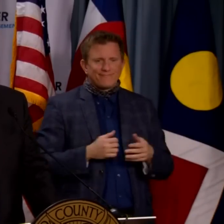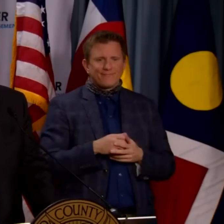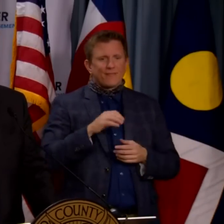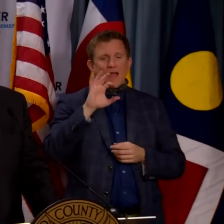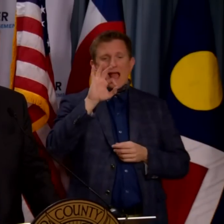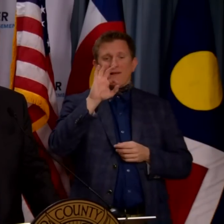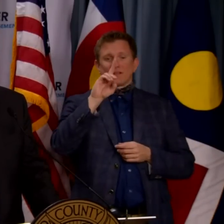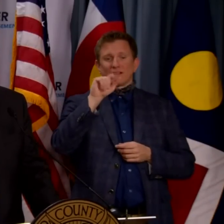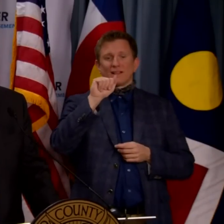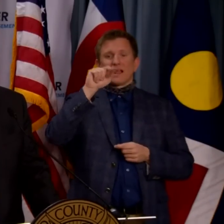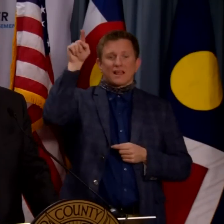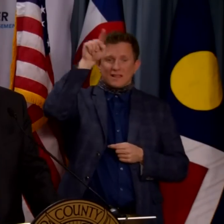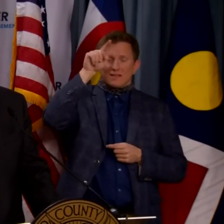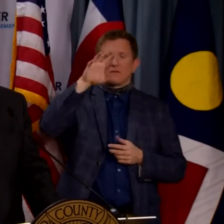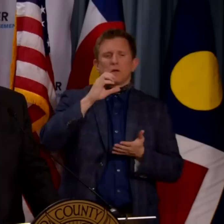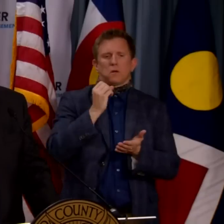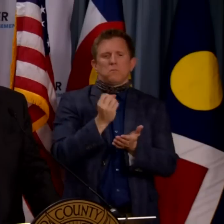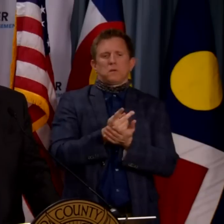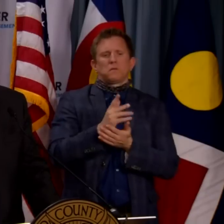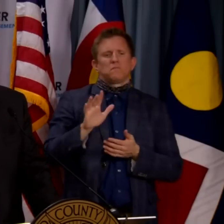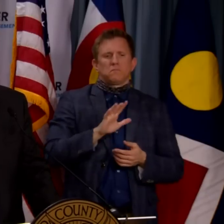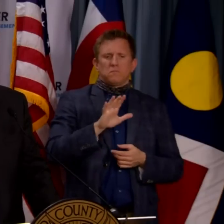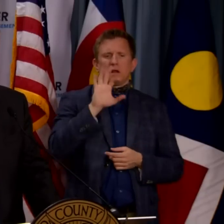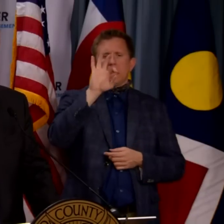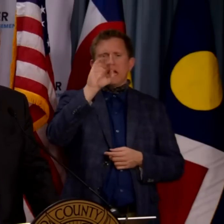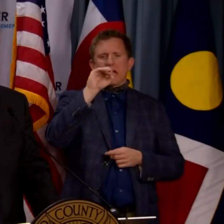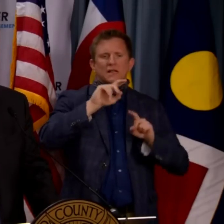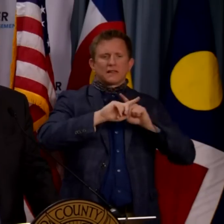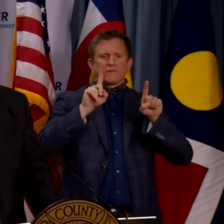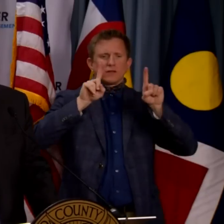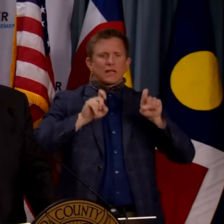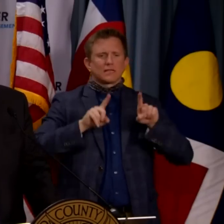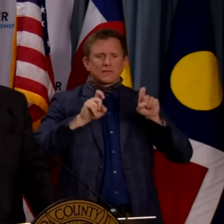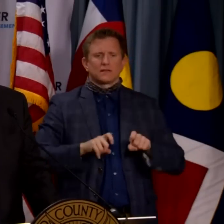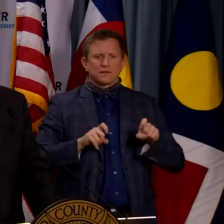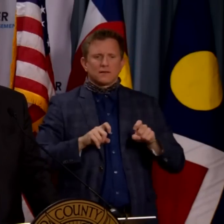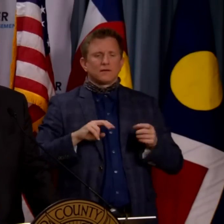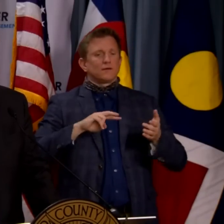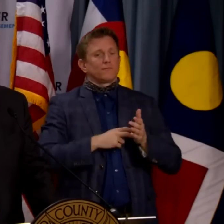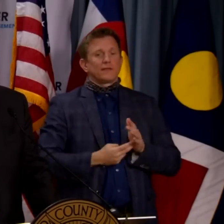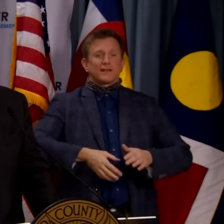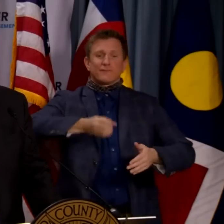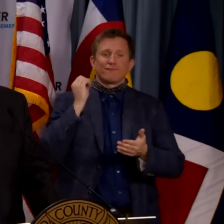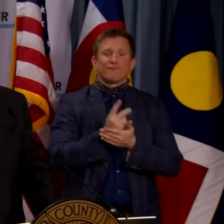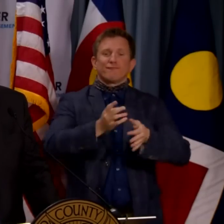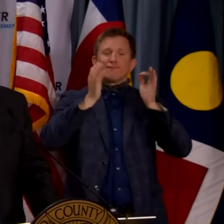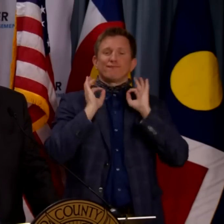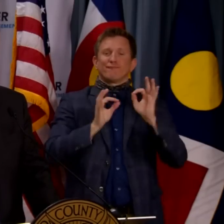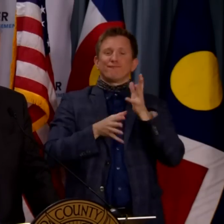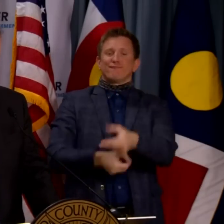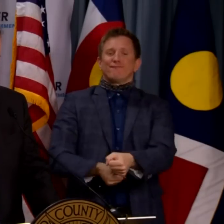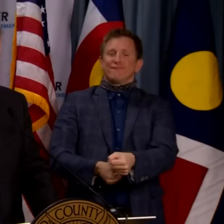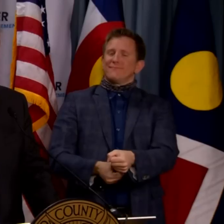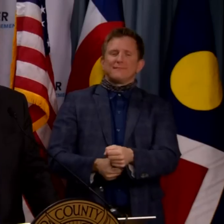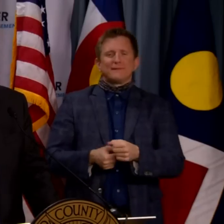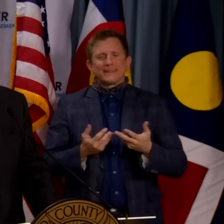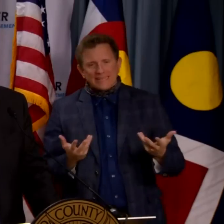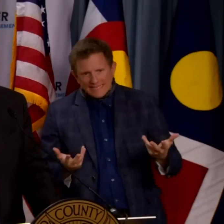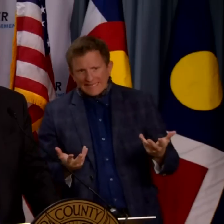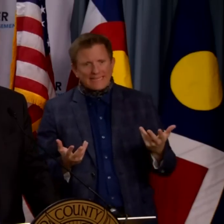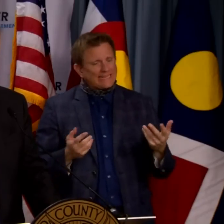serology tests, not the swab tests for viral load in the back of someone's throat. You know, it's the